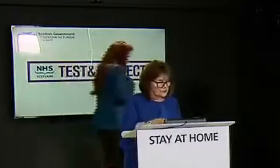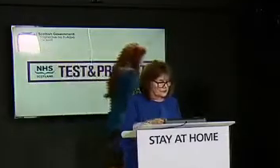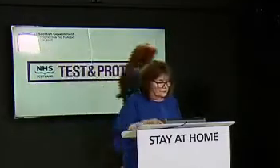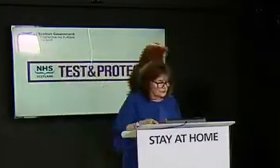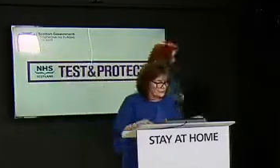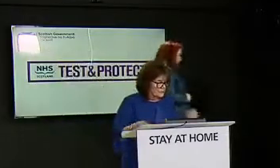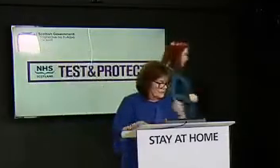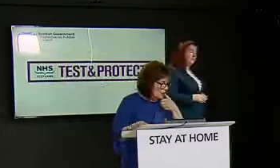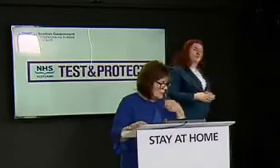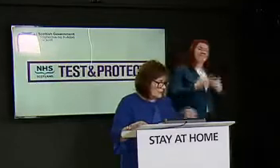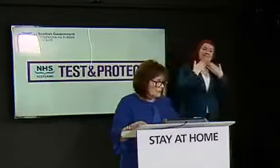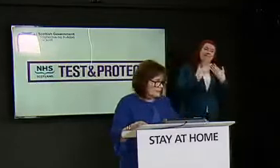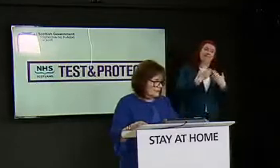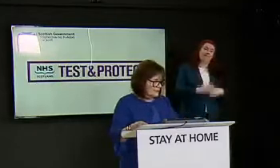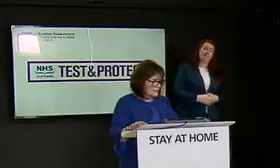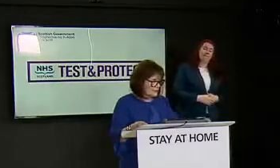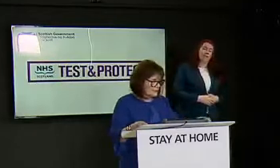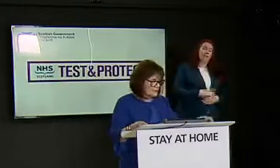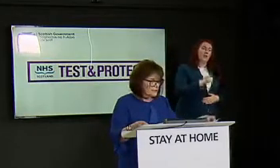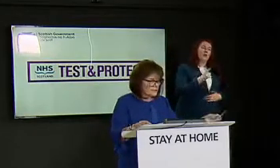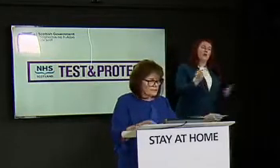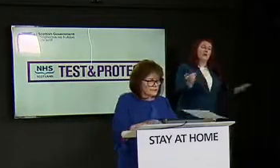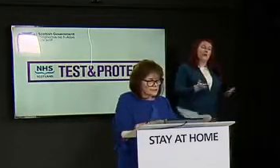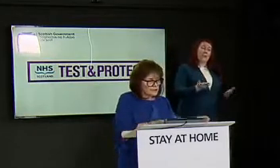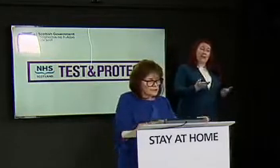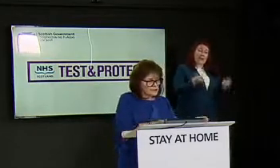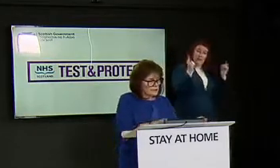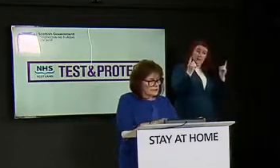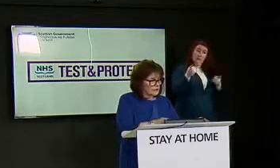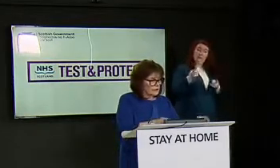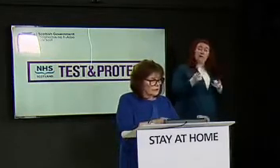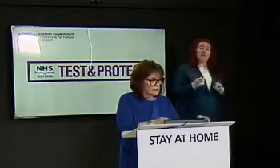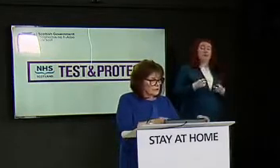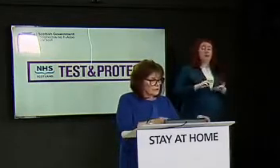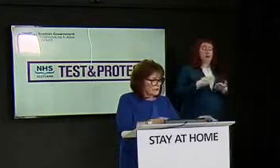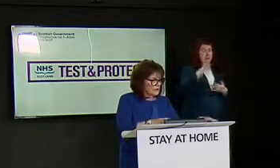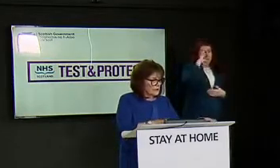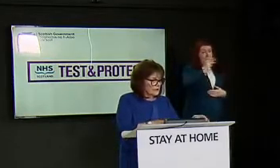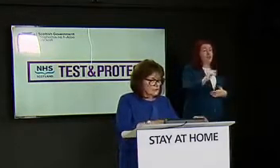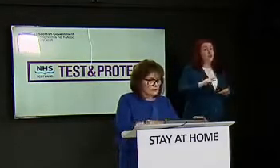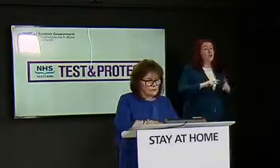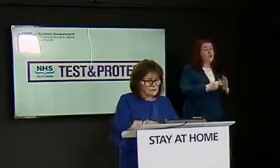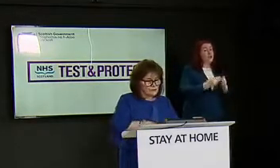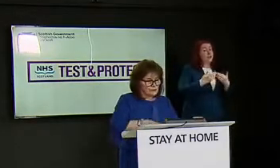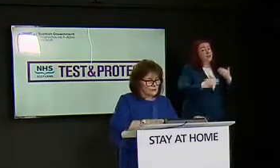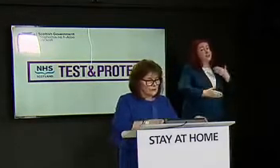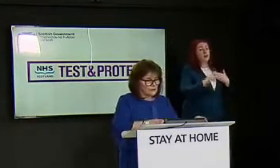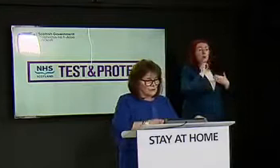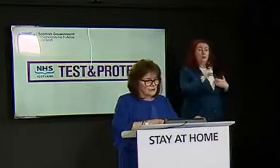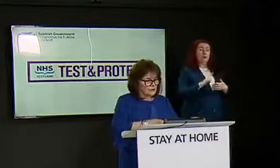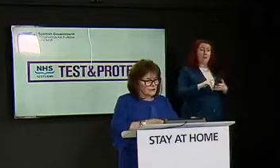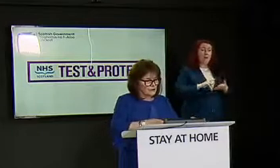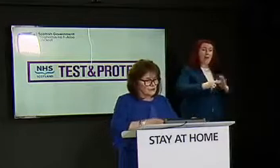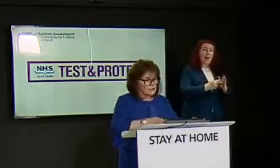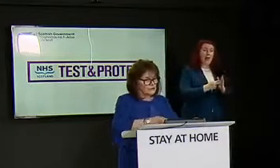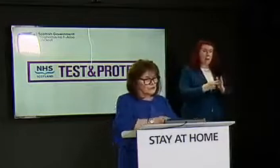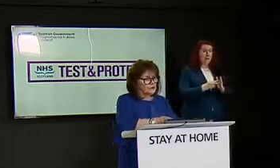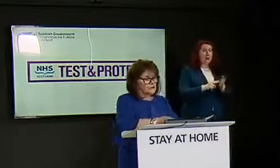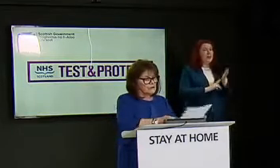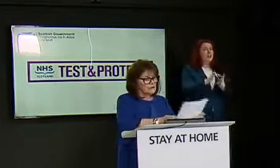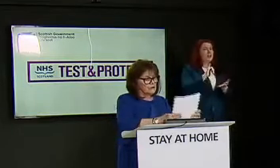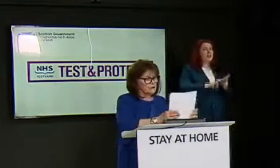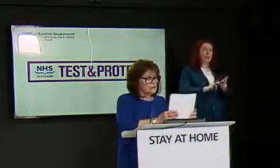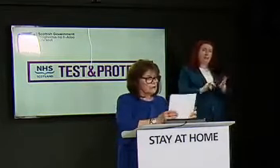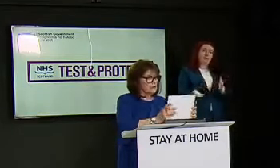you. So today the Cabinet Secretary has outlined arrangements that we will be putting in place to remobilise our NHS.